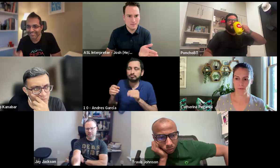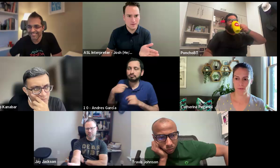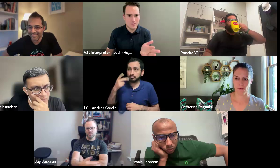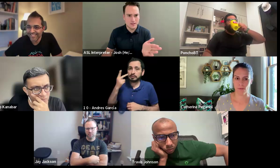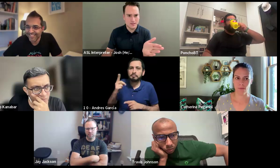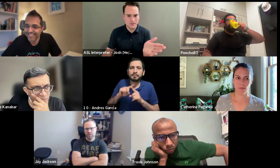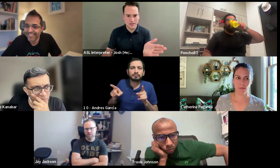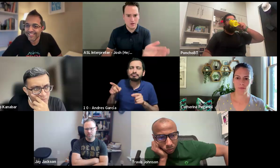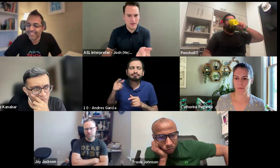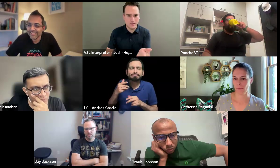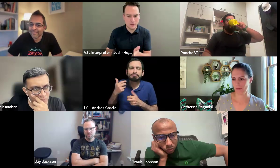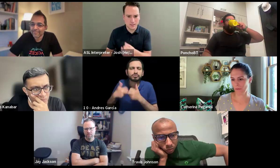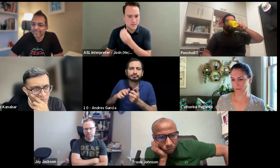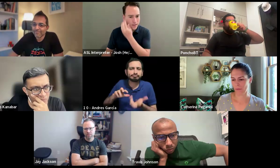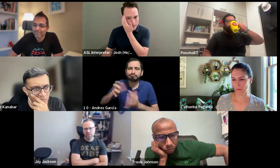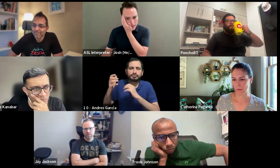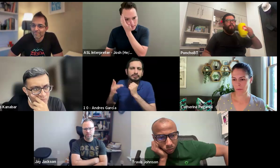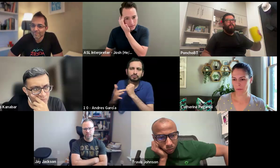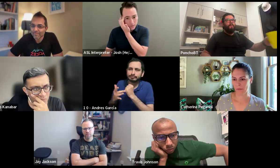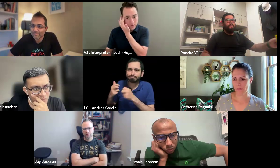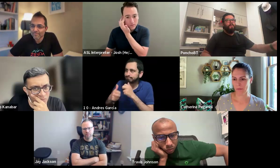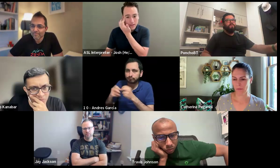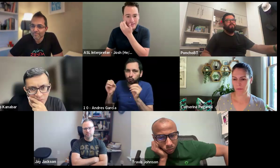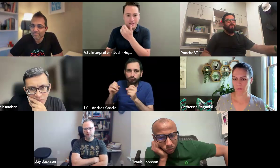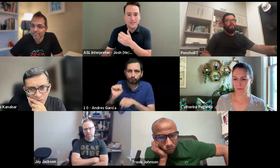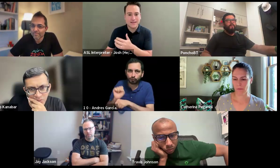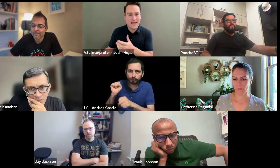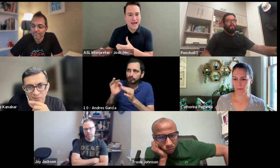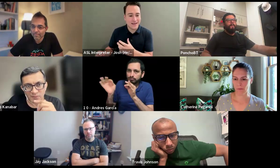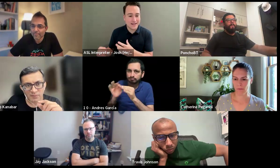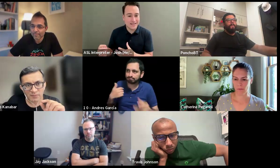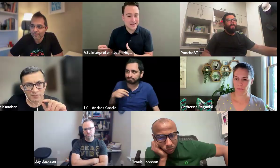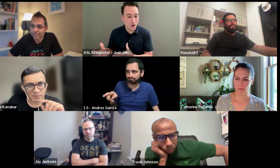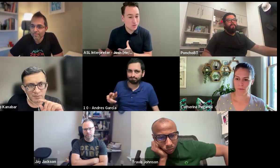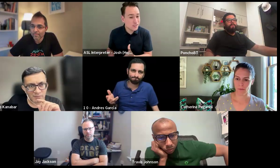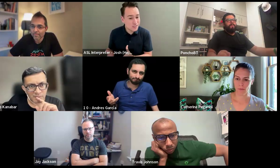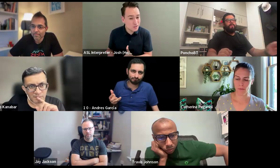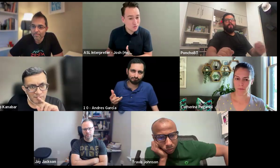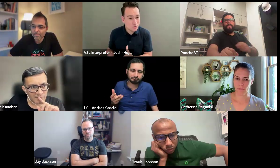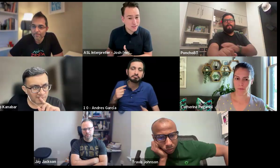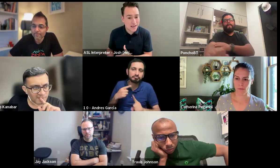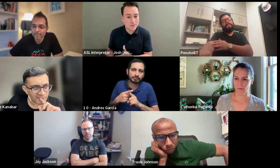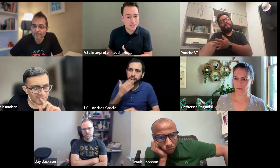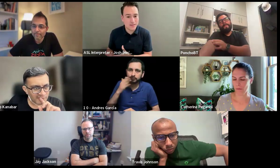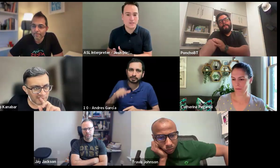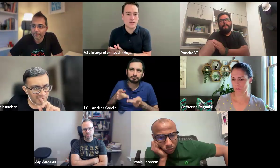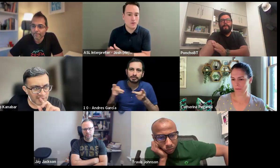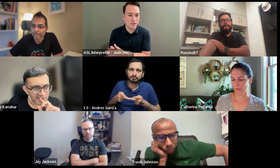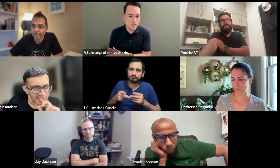up. This is Jay. Go ahead, Andres. So it seems like they had like a technology issue with the captioning. That's what their